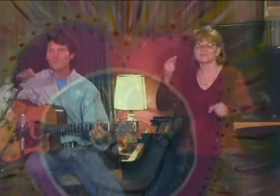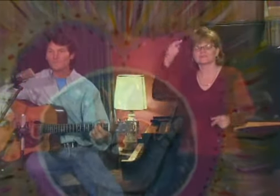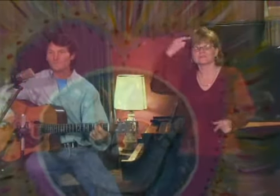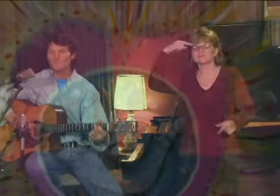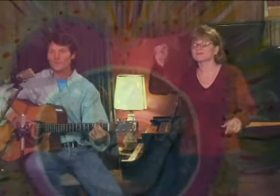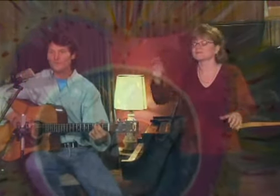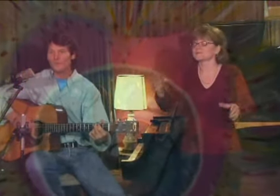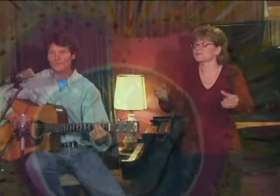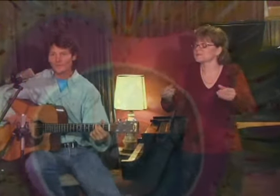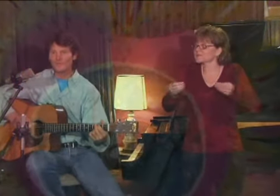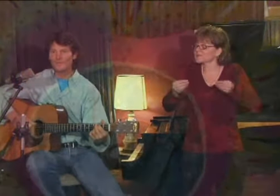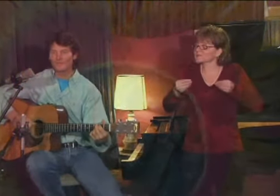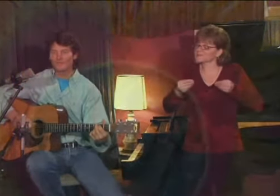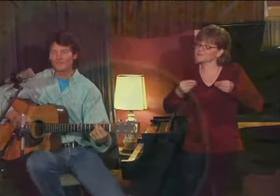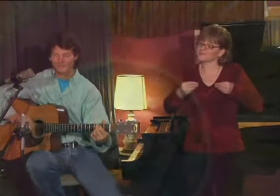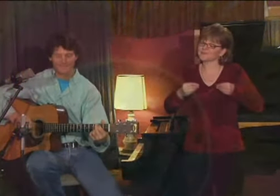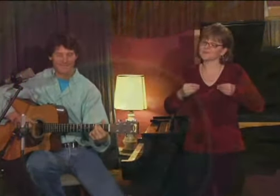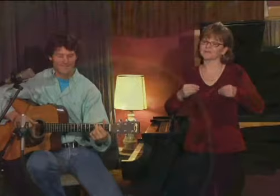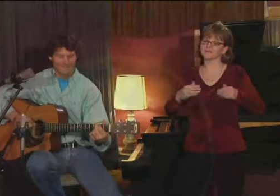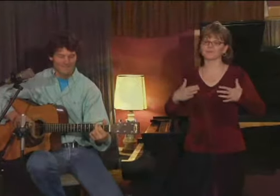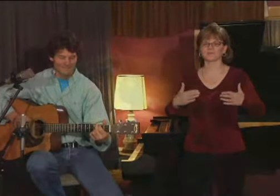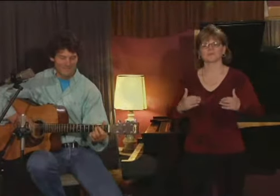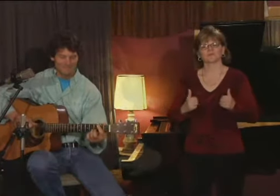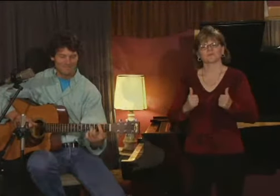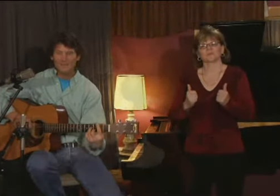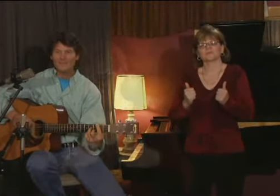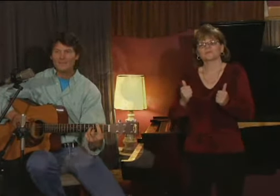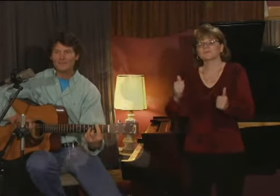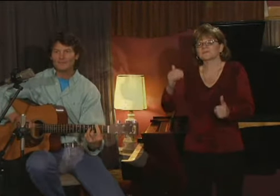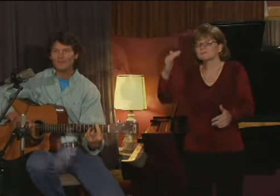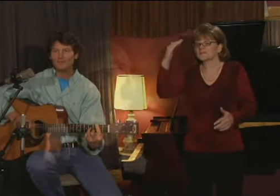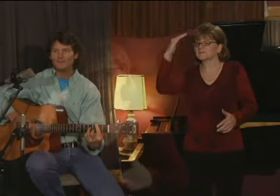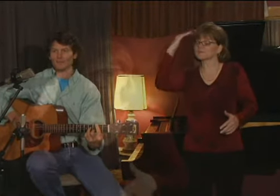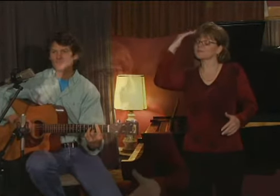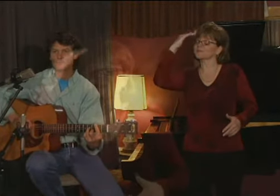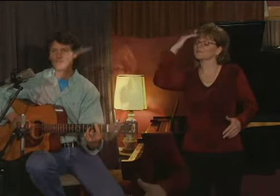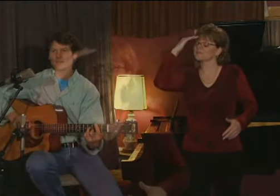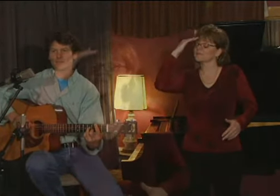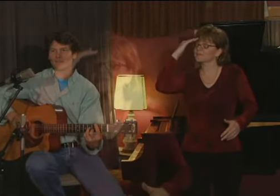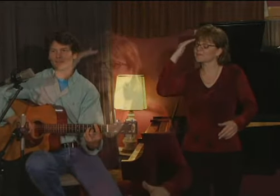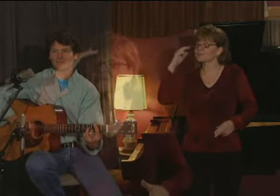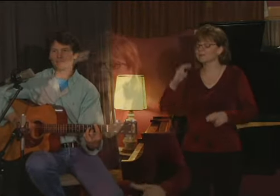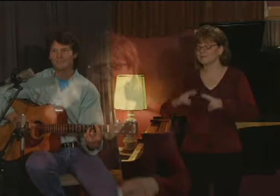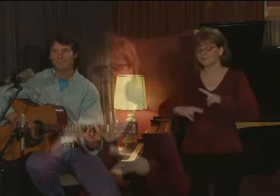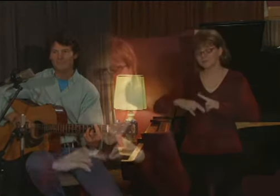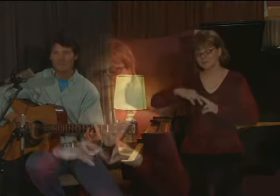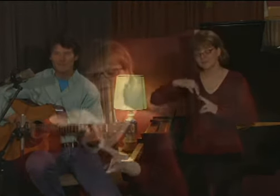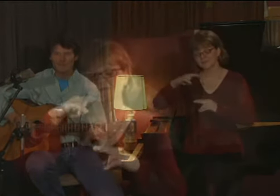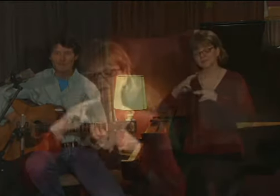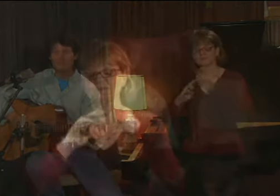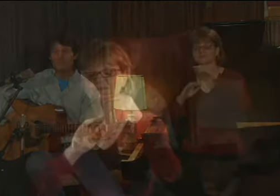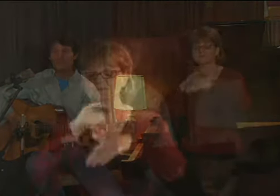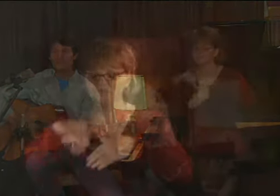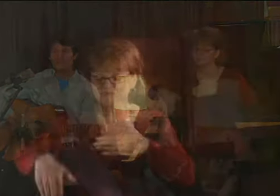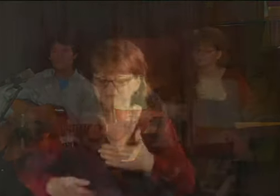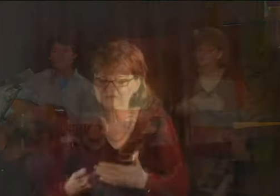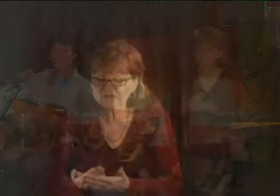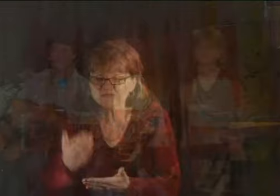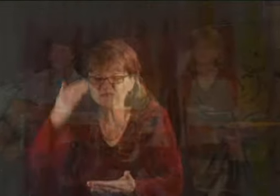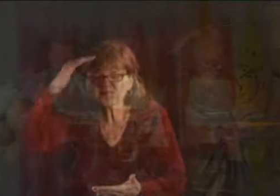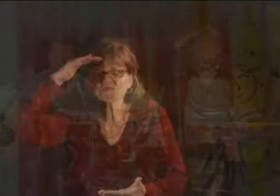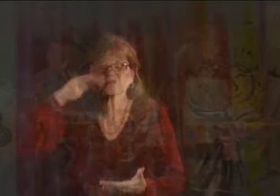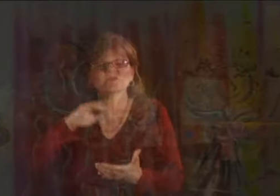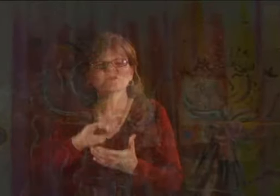Well, I'm grateful for this gift to mend my deeper mind and build a